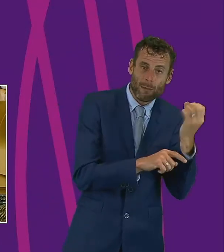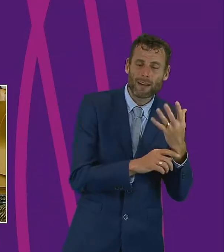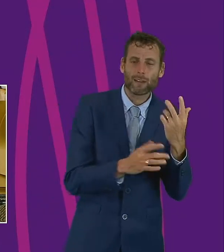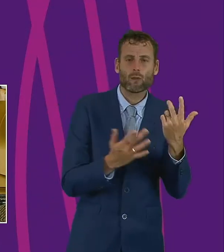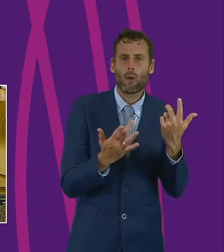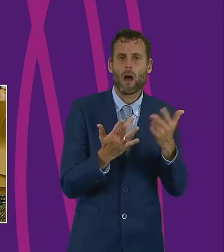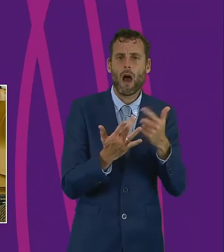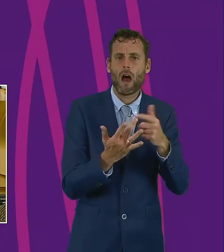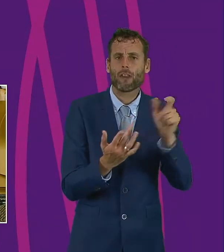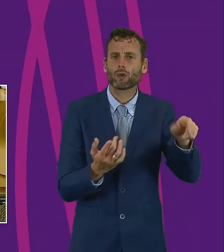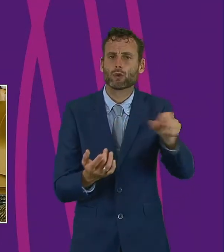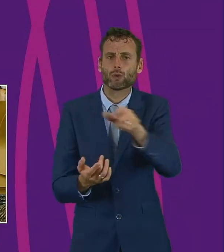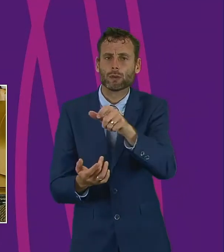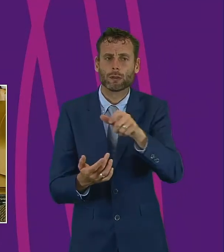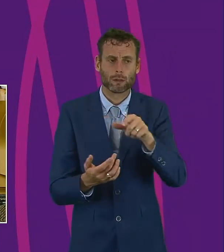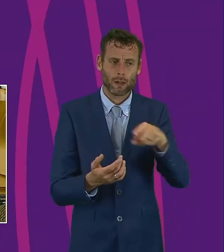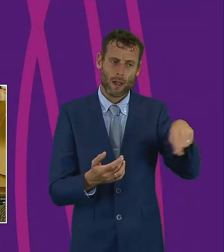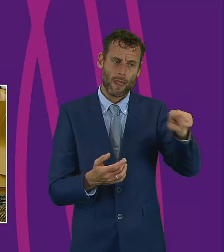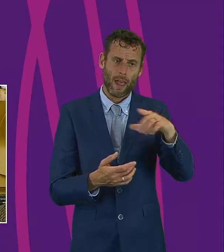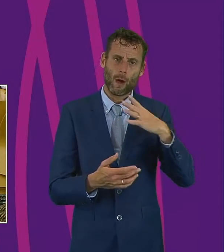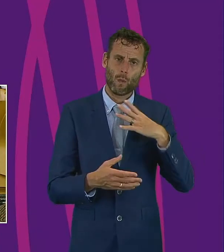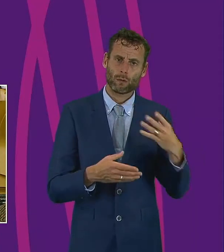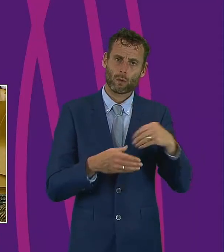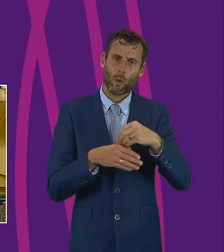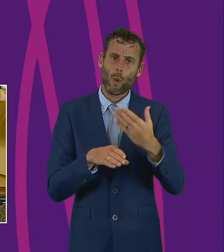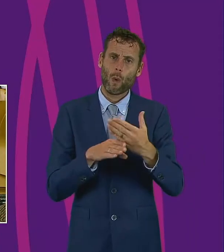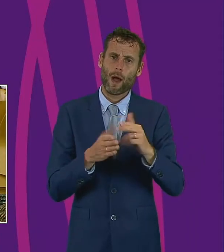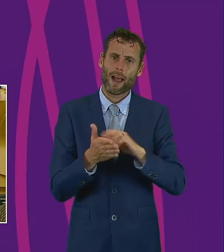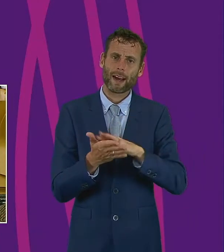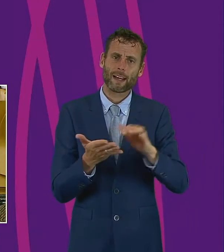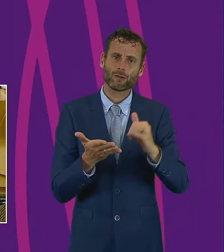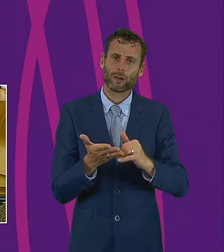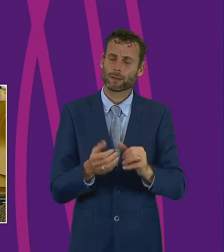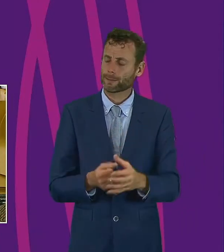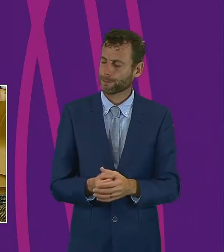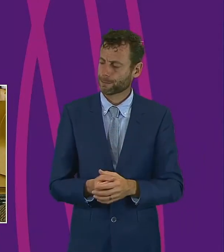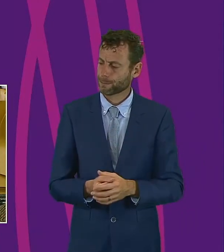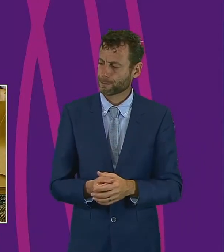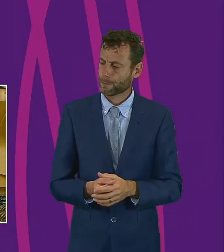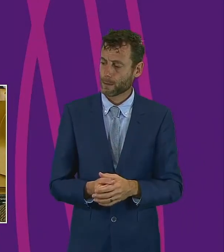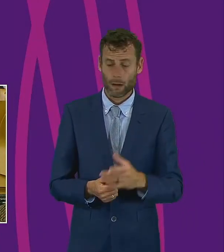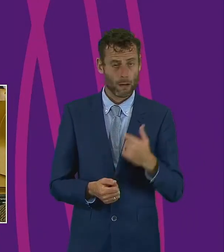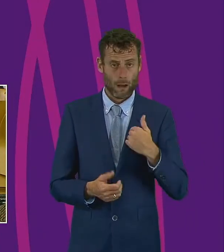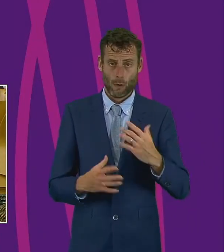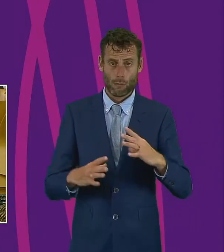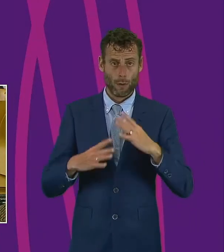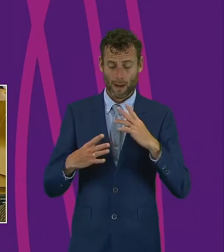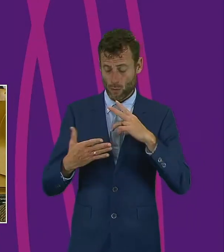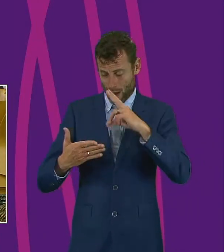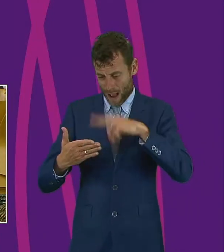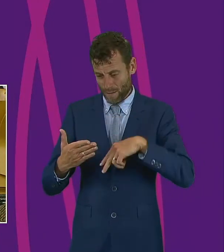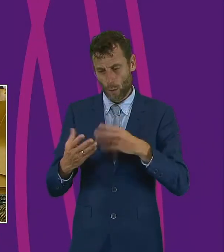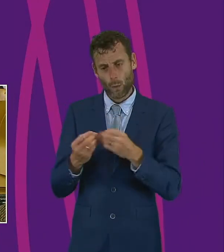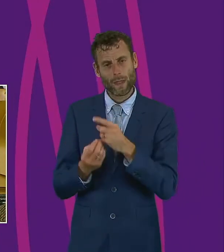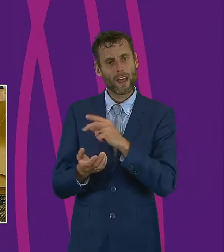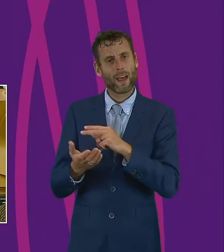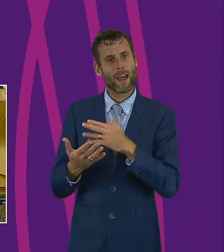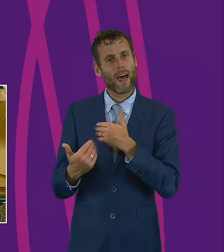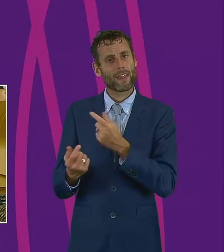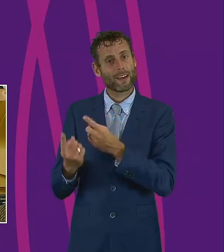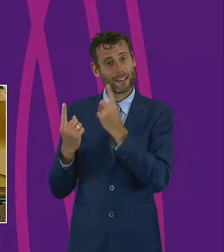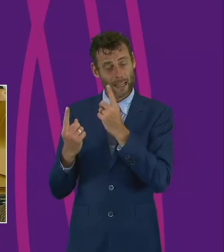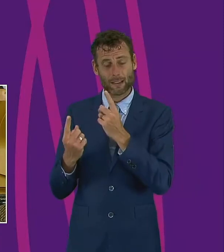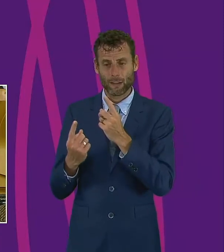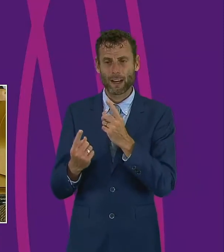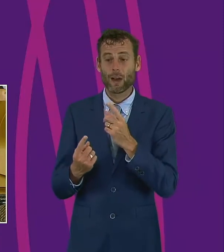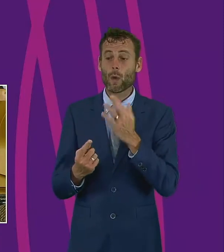else working in our health service. And I'm happy to have a further look at that with the Health Secretary and revert to Liam MacArthur when we've